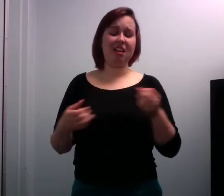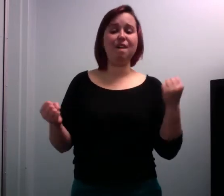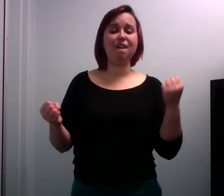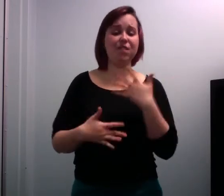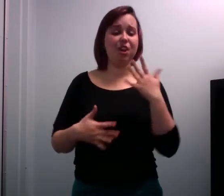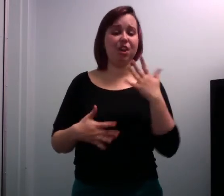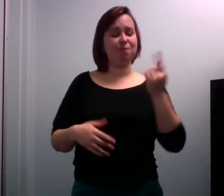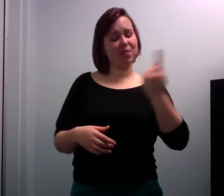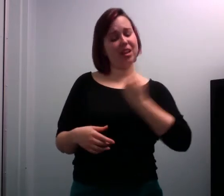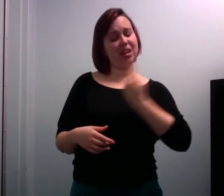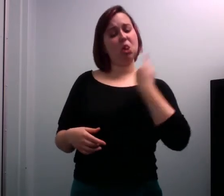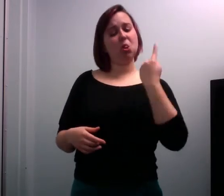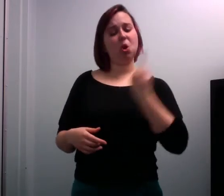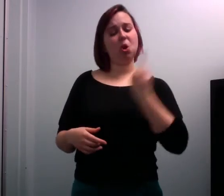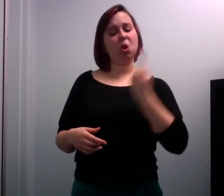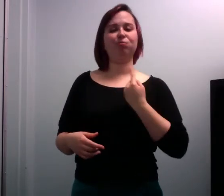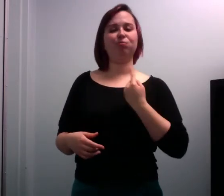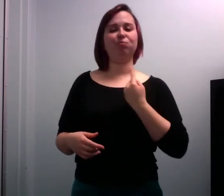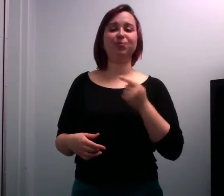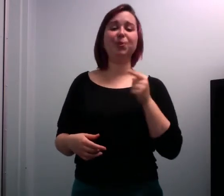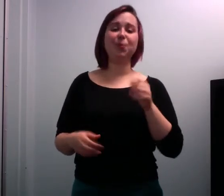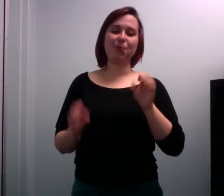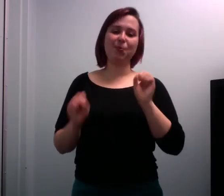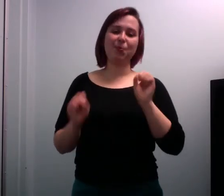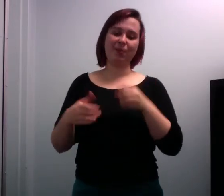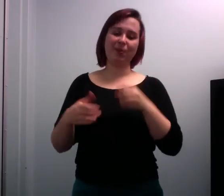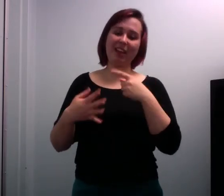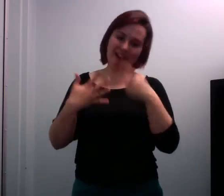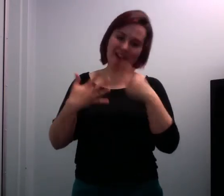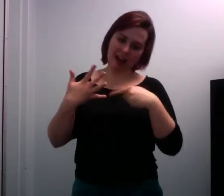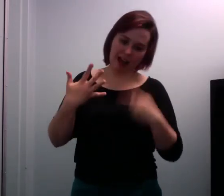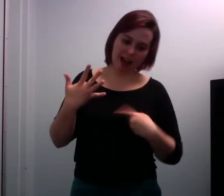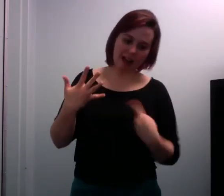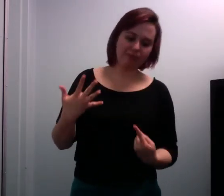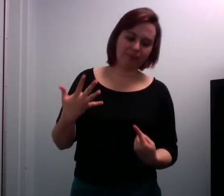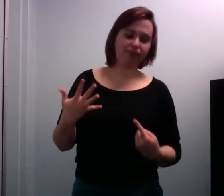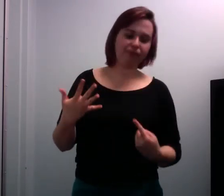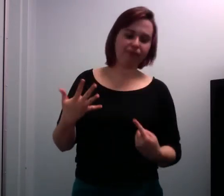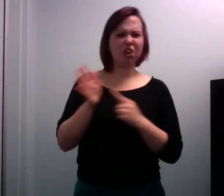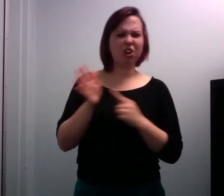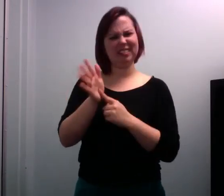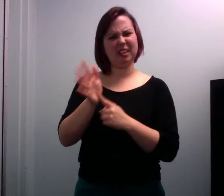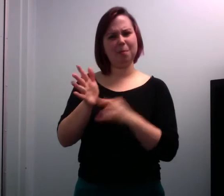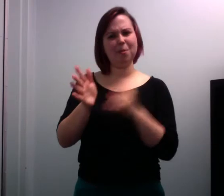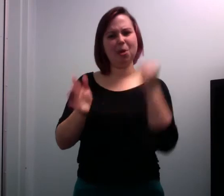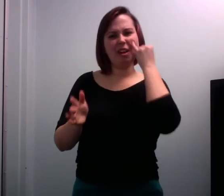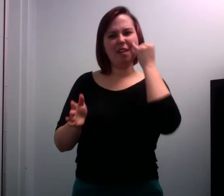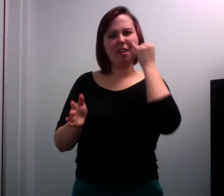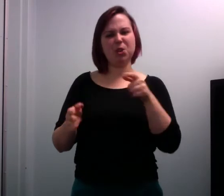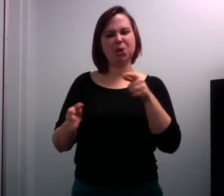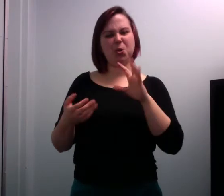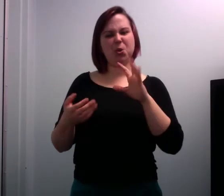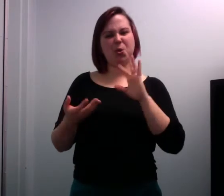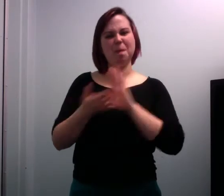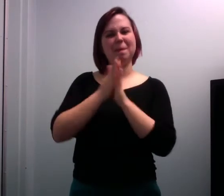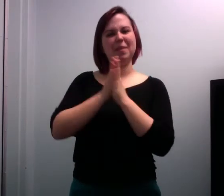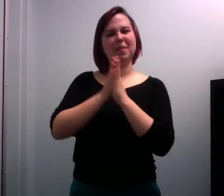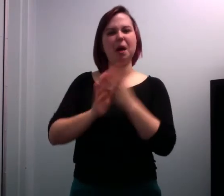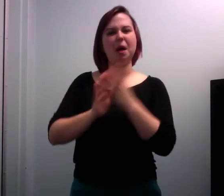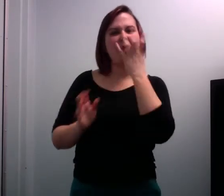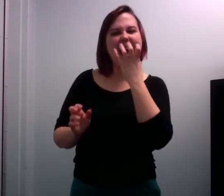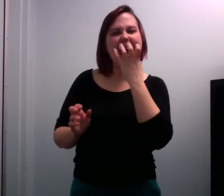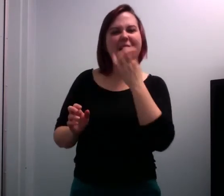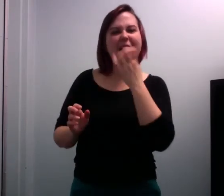For example, if you get angry because someone cut you off when you're driving, the first thing that